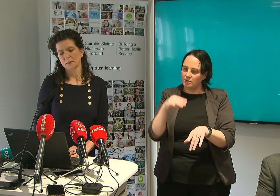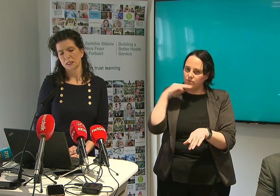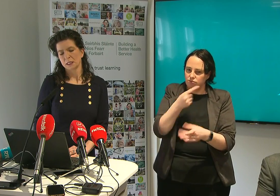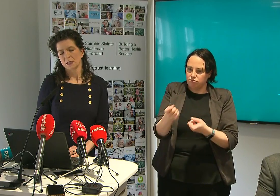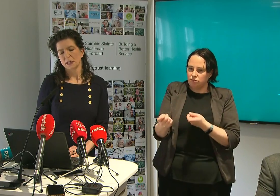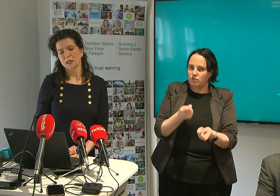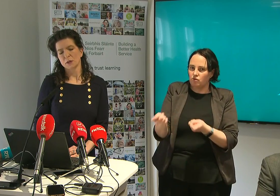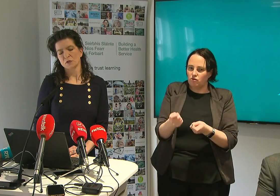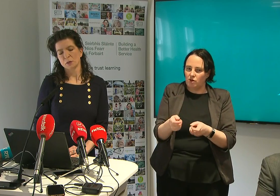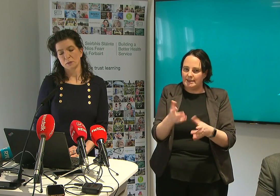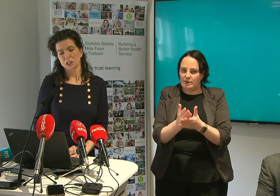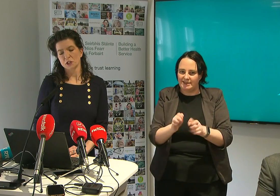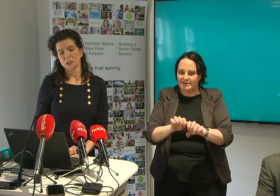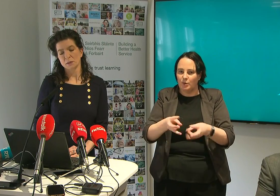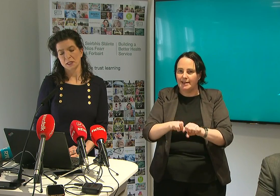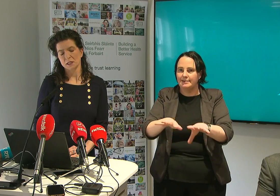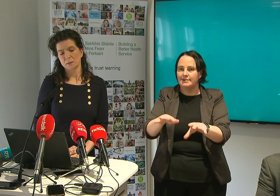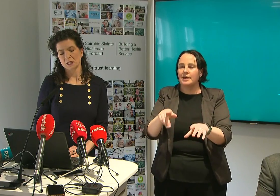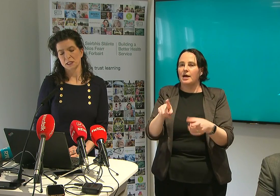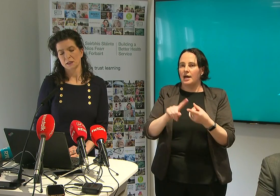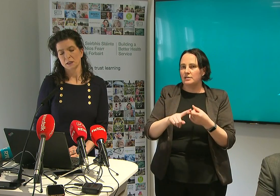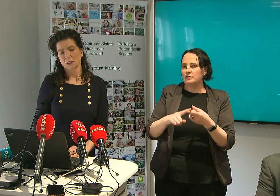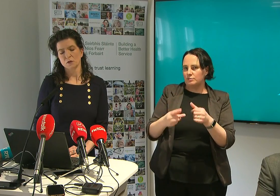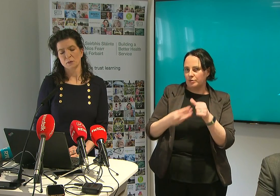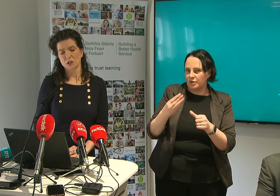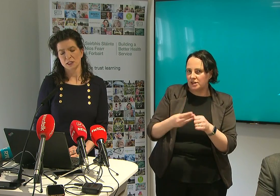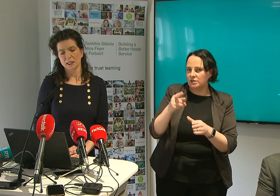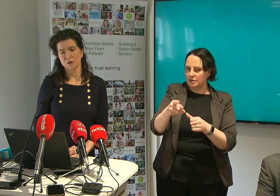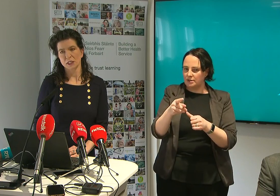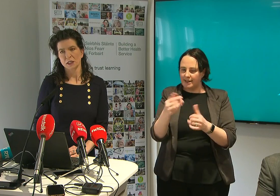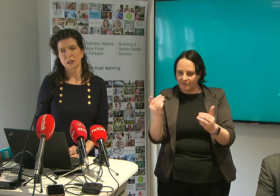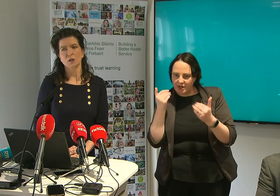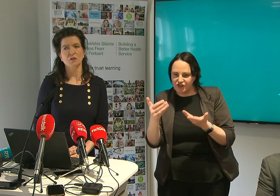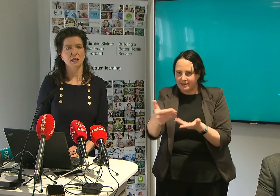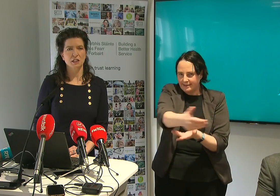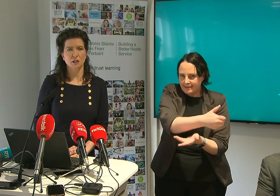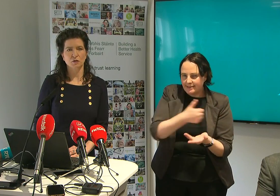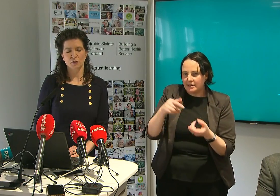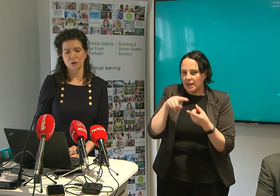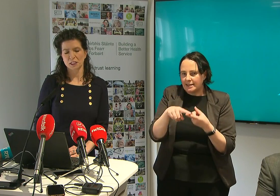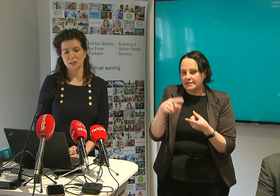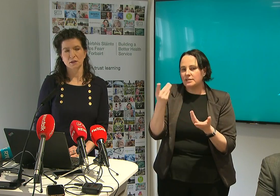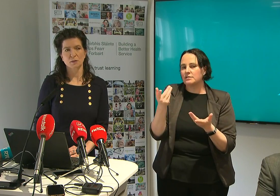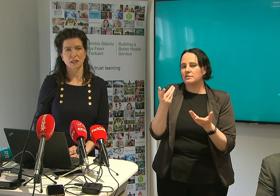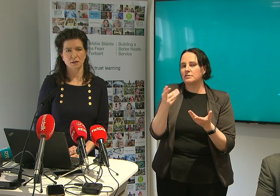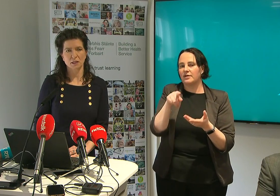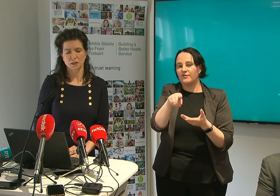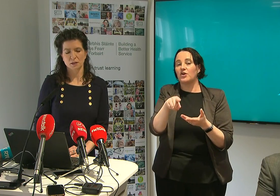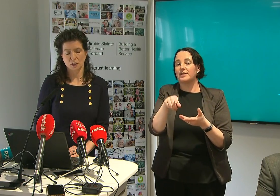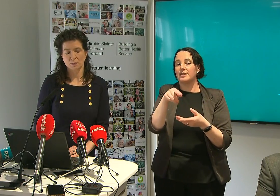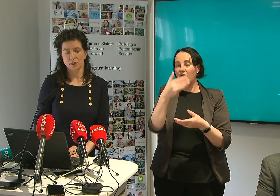measure, allowing for preparation and capacity building, information gathering, and for the ending of the flu season and